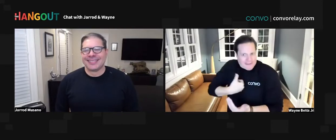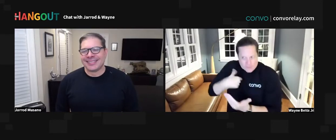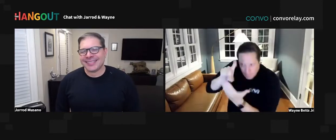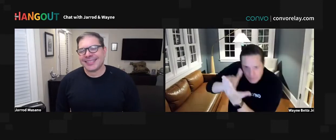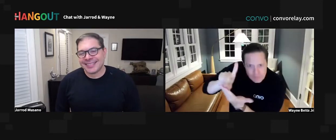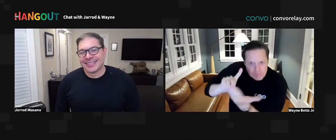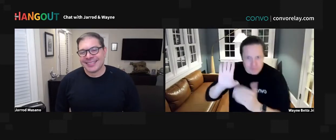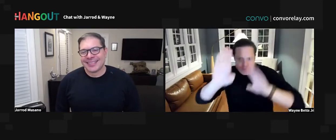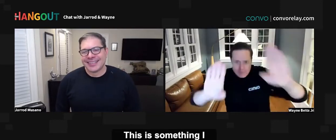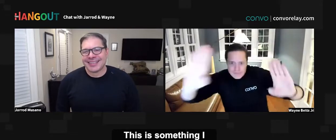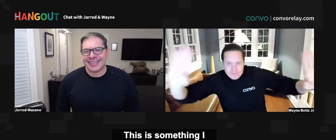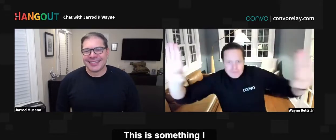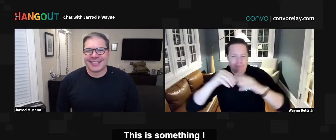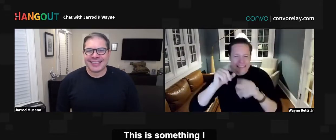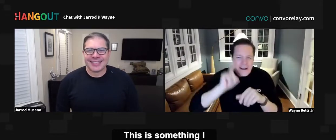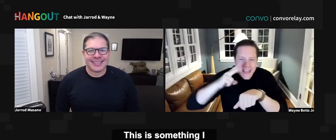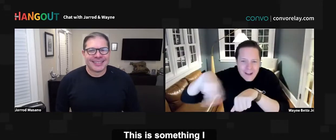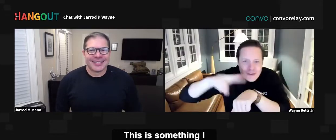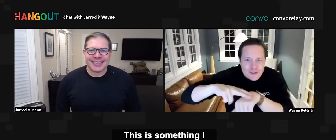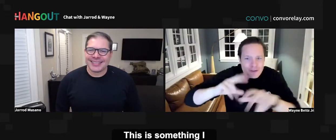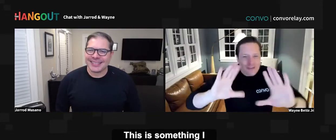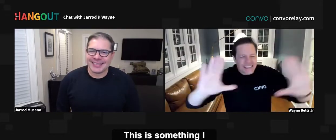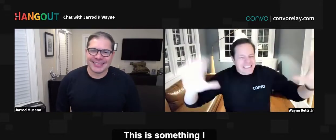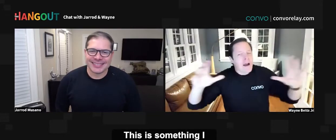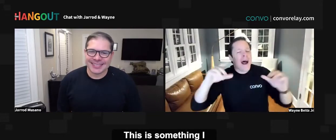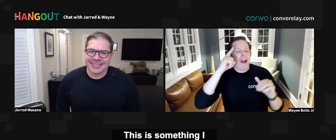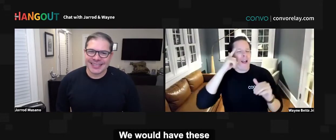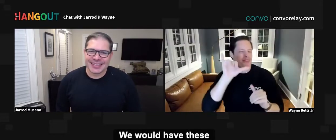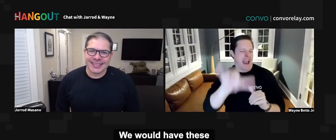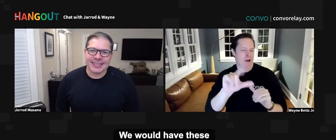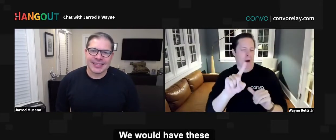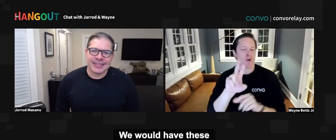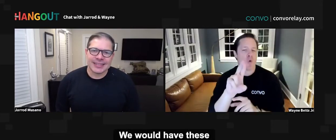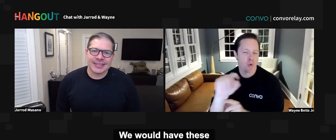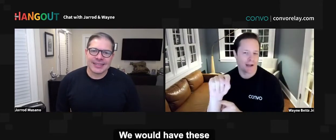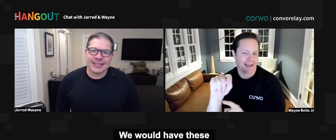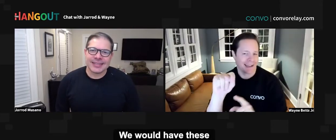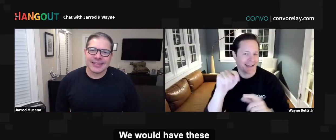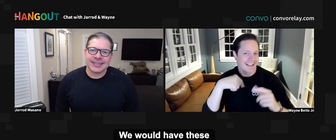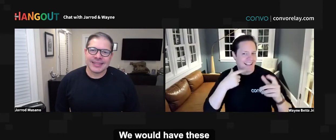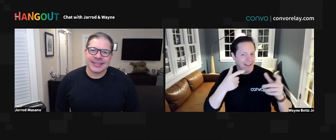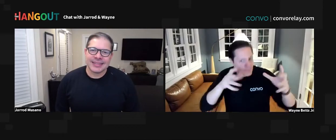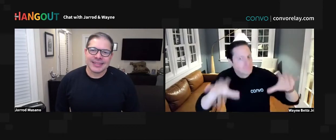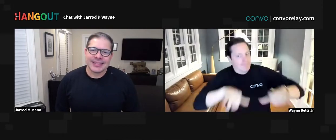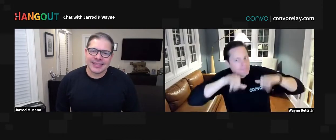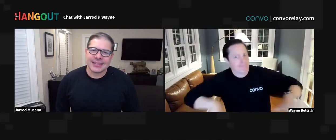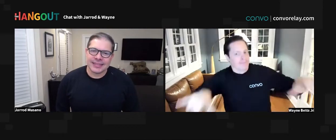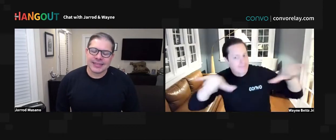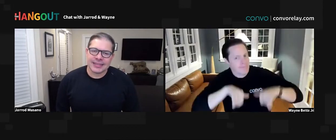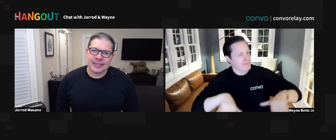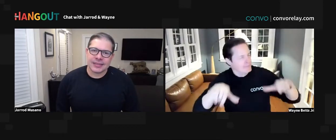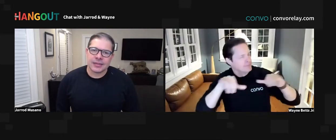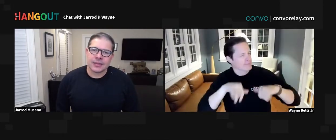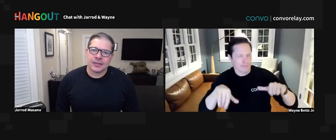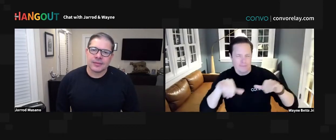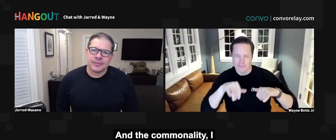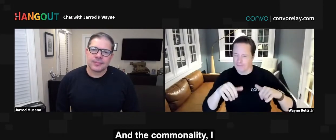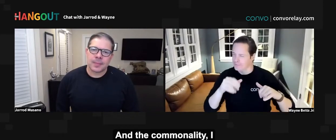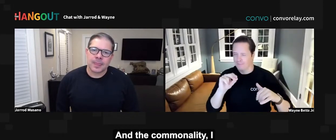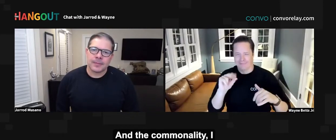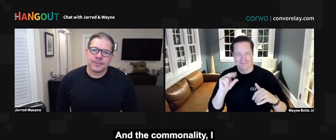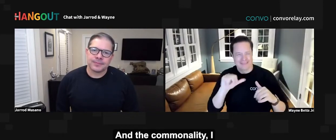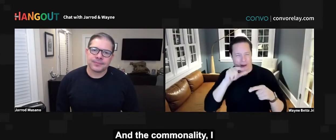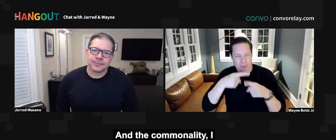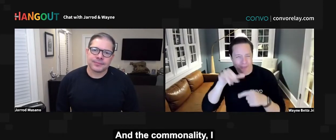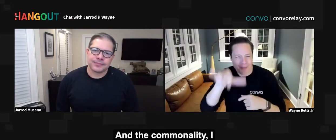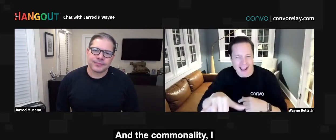down communication barriers. This is something I designed myself, right? We would have these banners at Deaf Nation, and I think that's the root